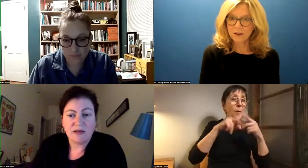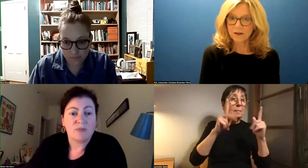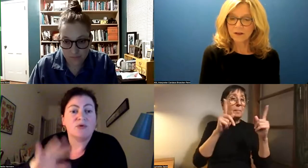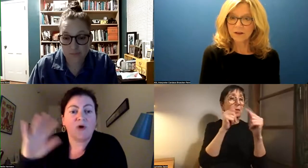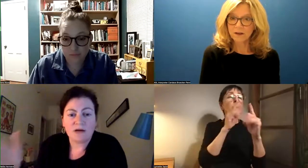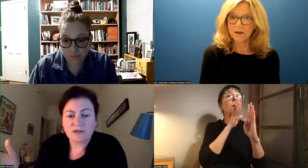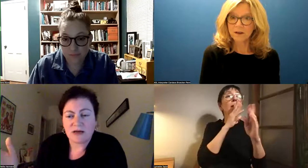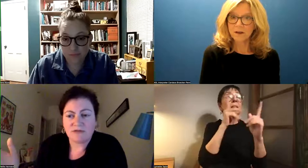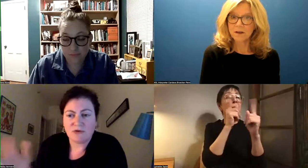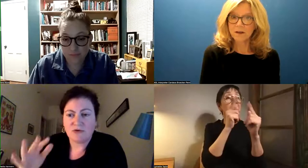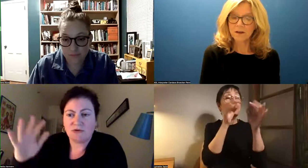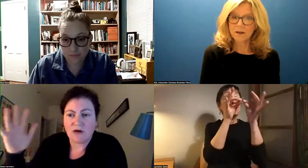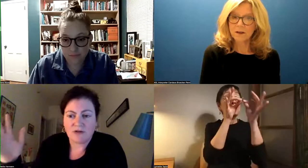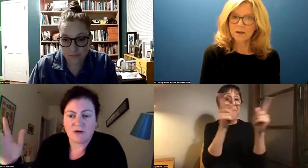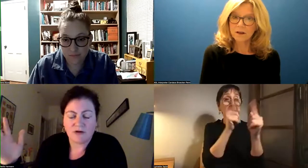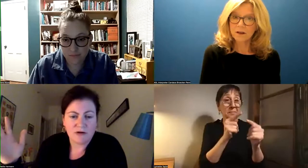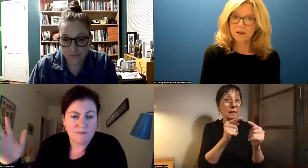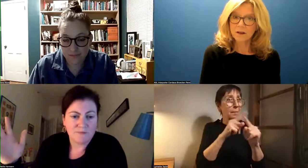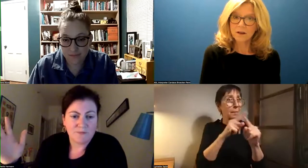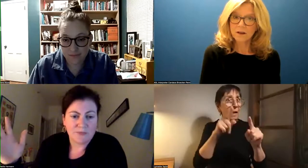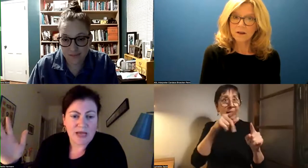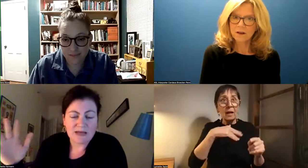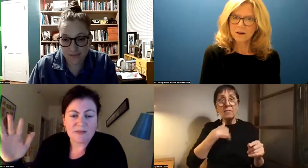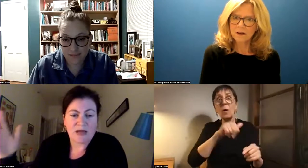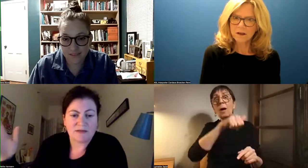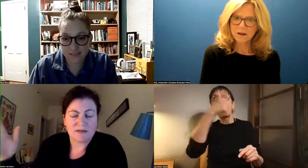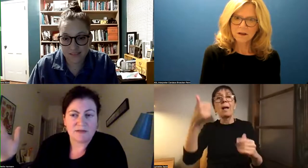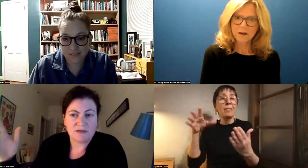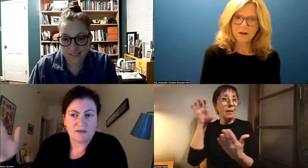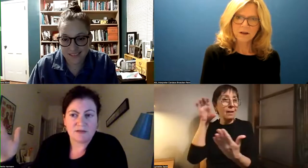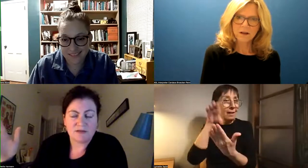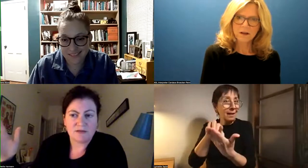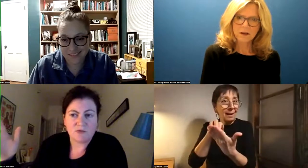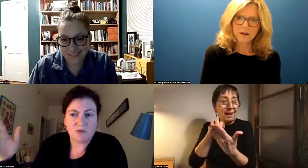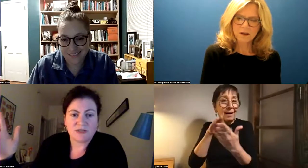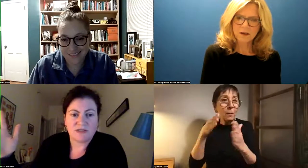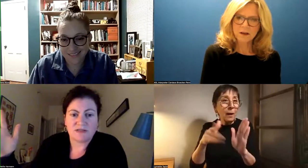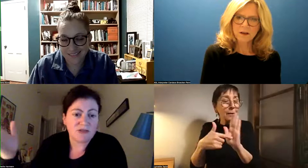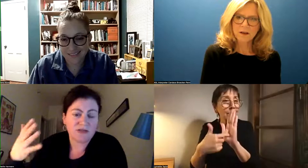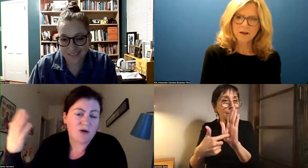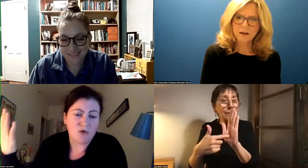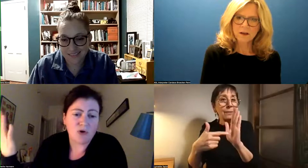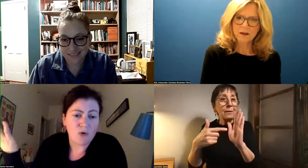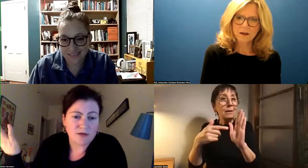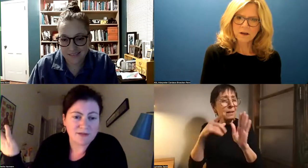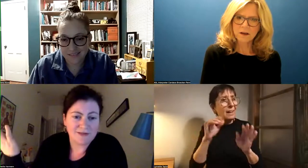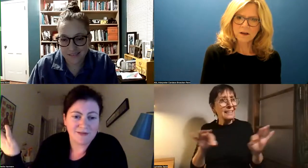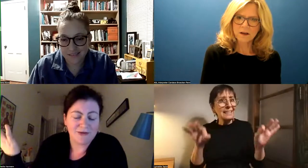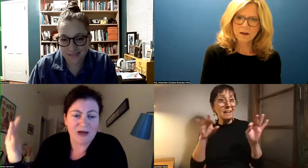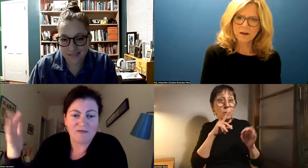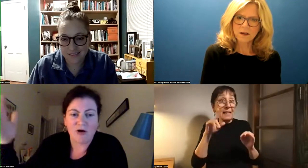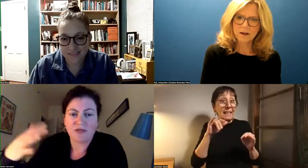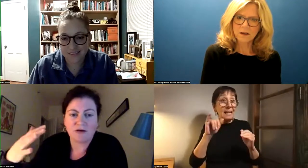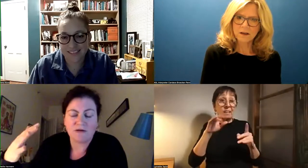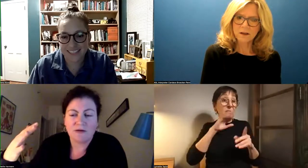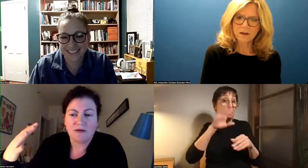speaking, but you also have a whole other aspect, which is essentially a whole course. You know, you